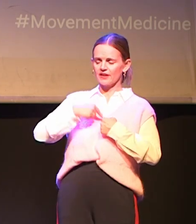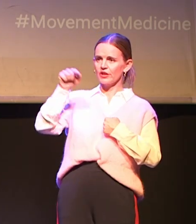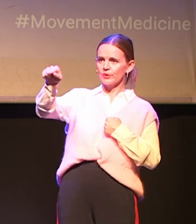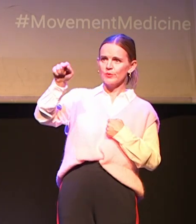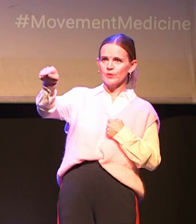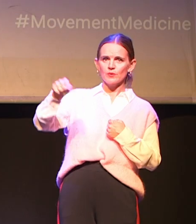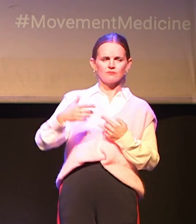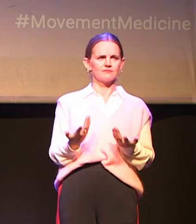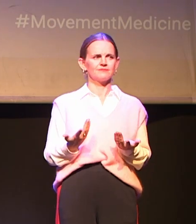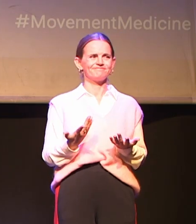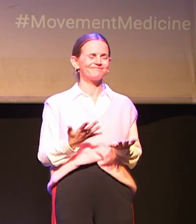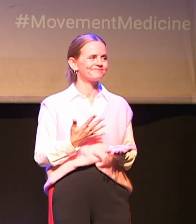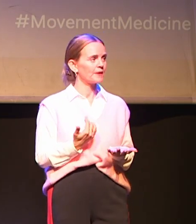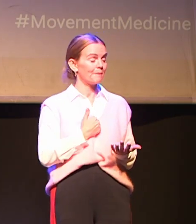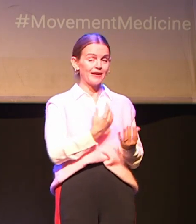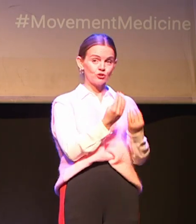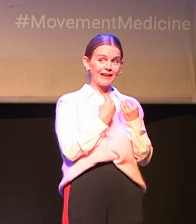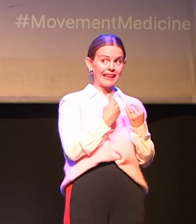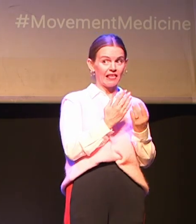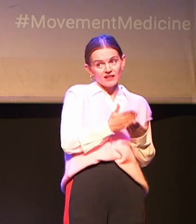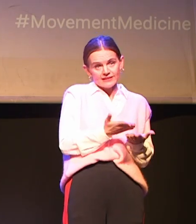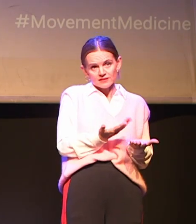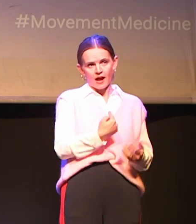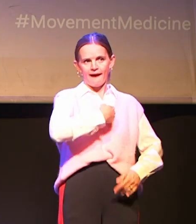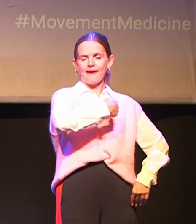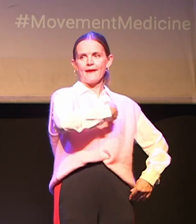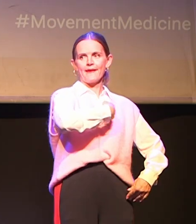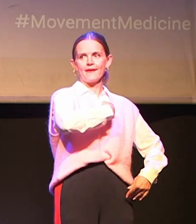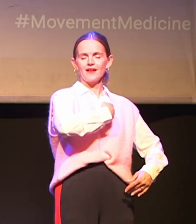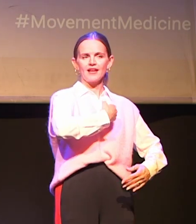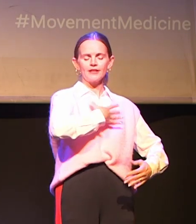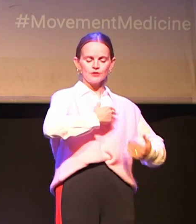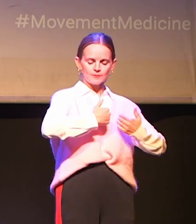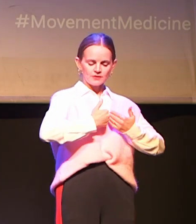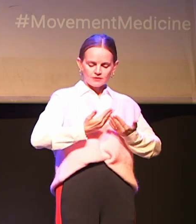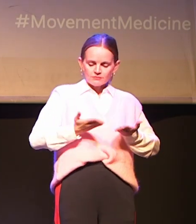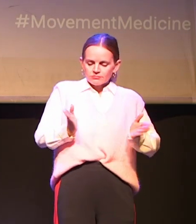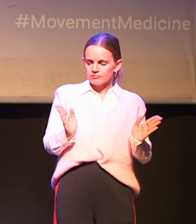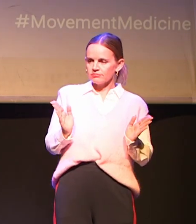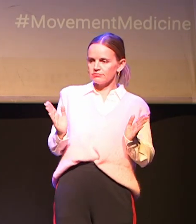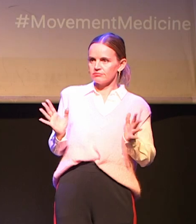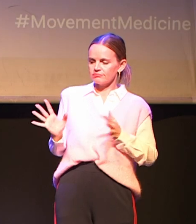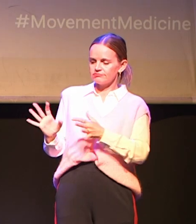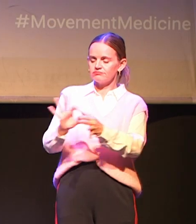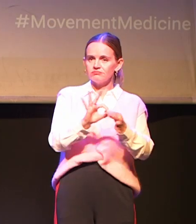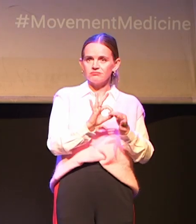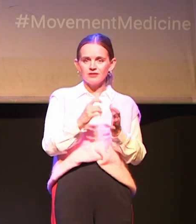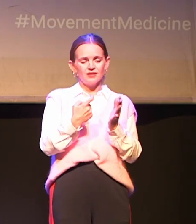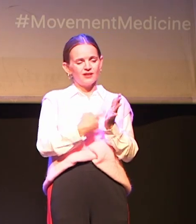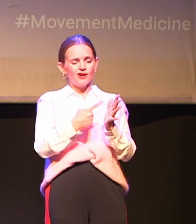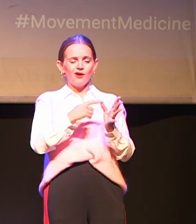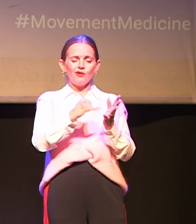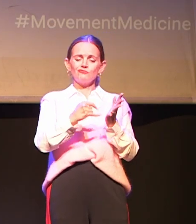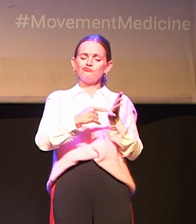is I. So I'm like, how do we move together? Right? And so I want more of us, Rasta philosophy, basic. I